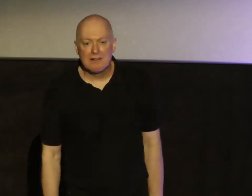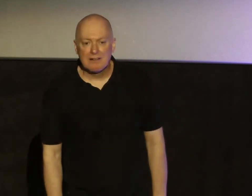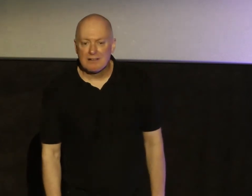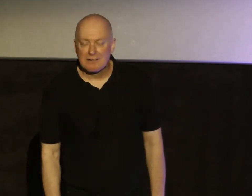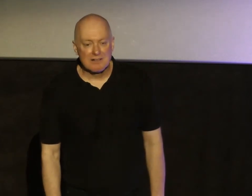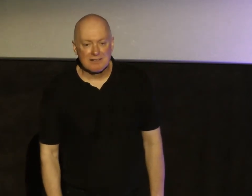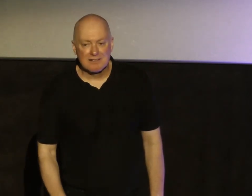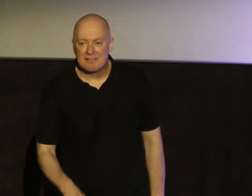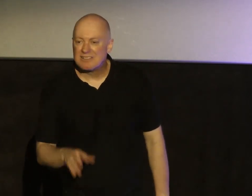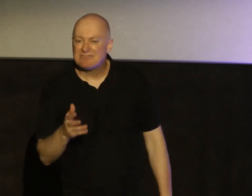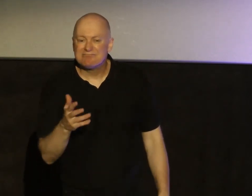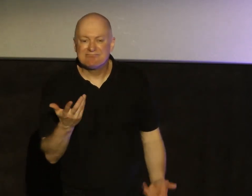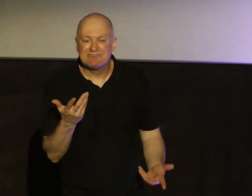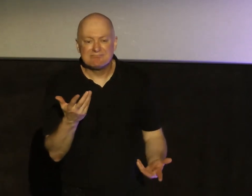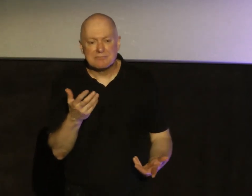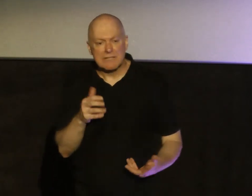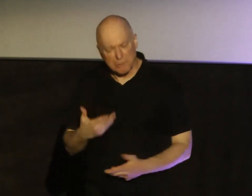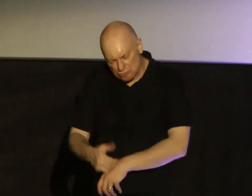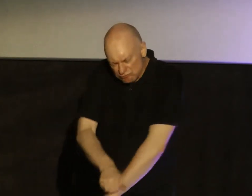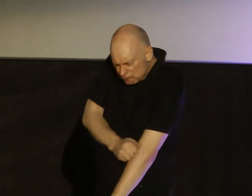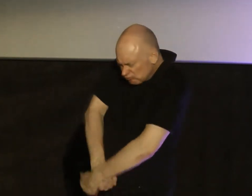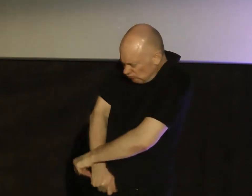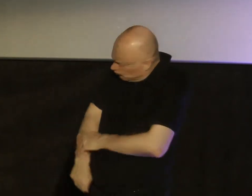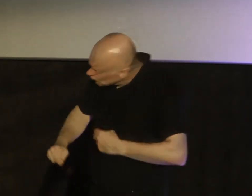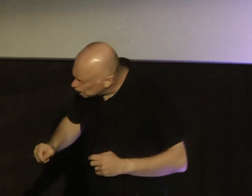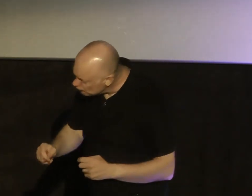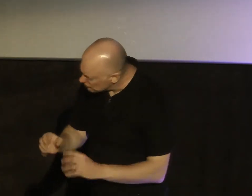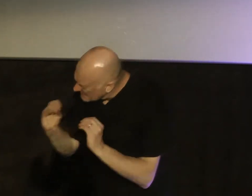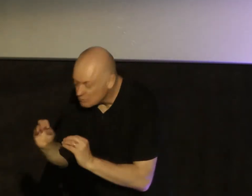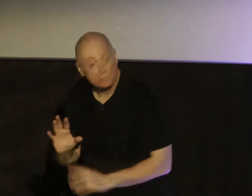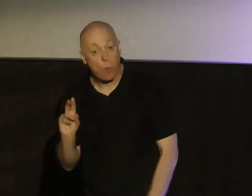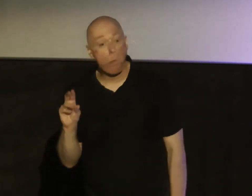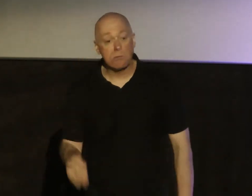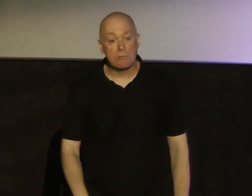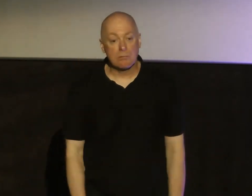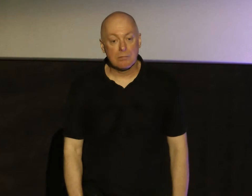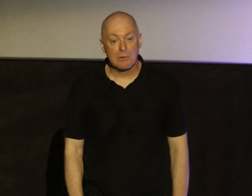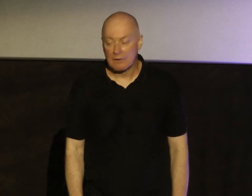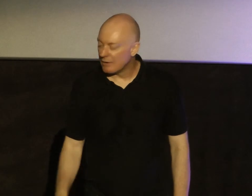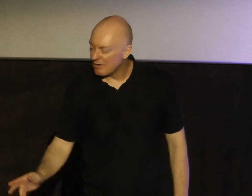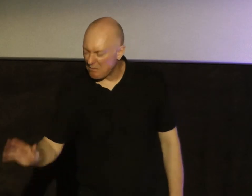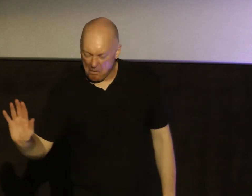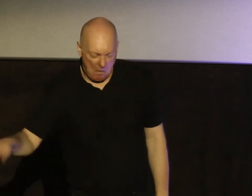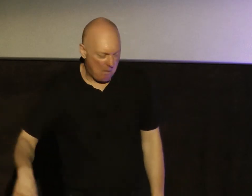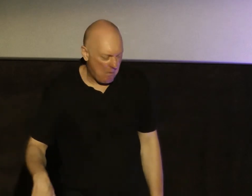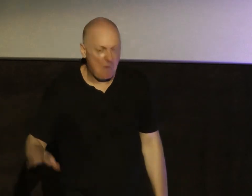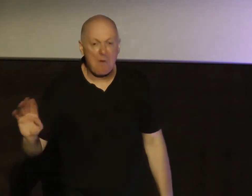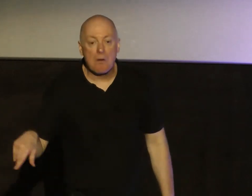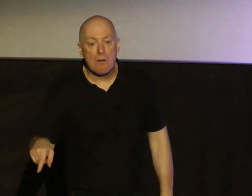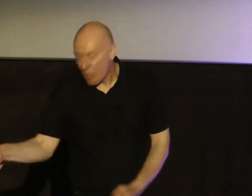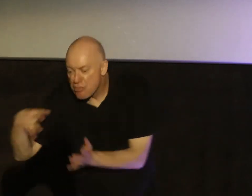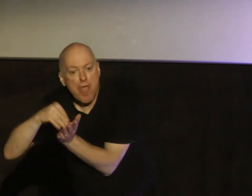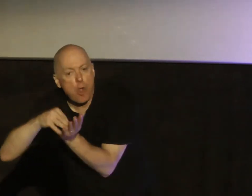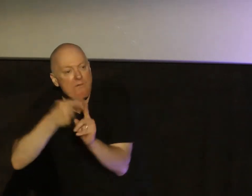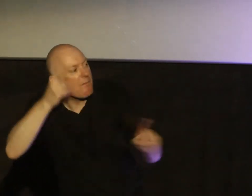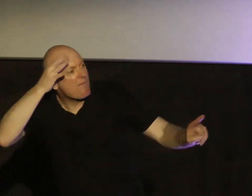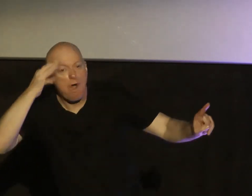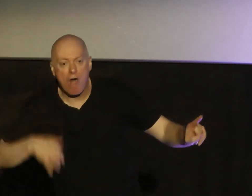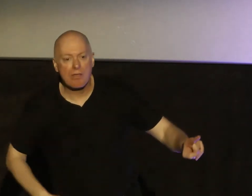passive, and he's teaching that to his sons. They are passive and they are dependent. They're